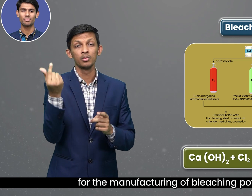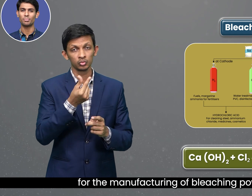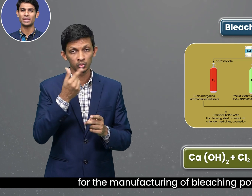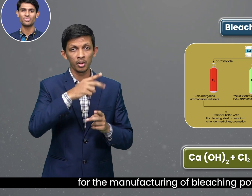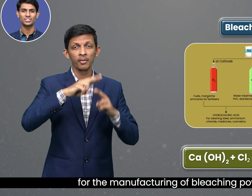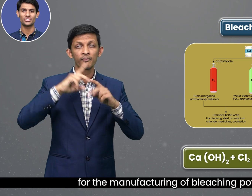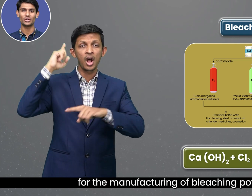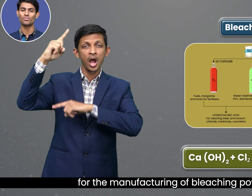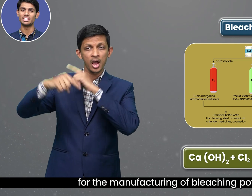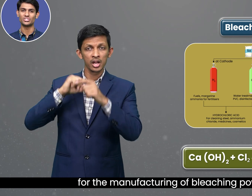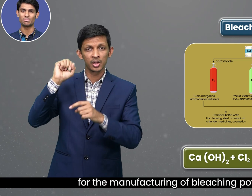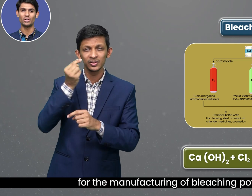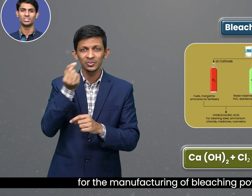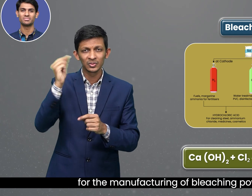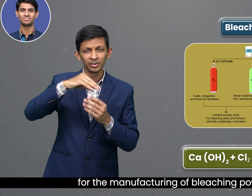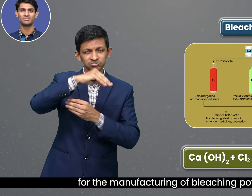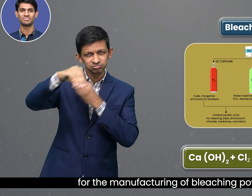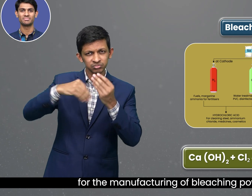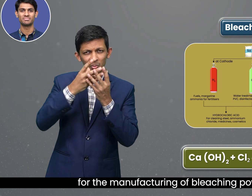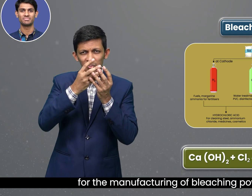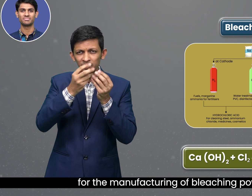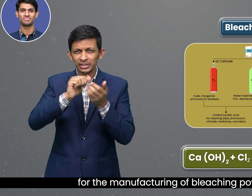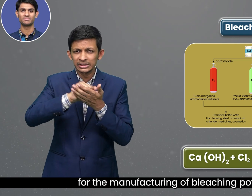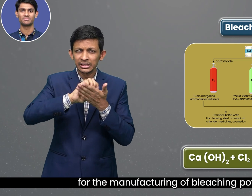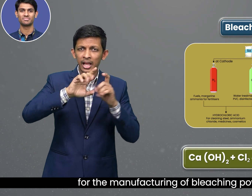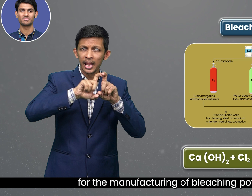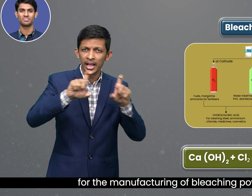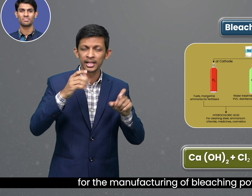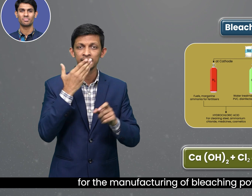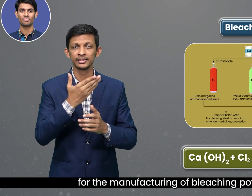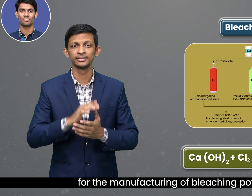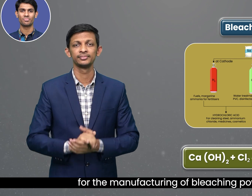for manufacturing of bleaching powder.